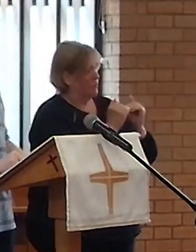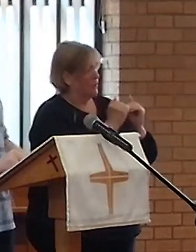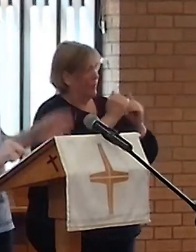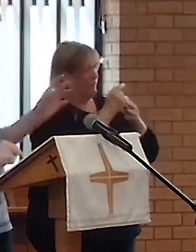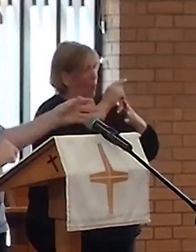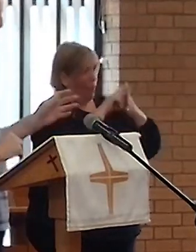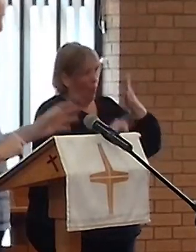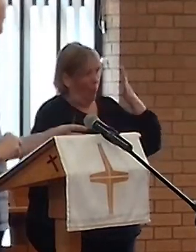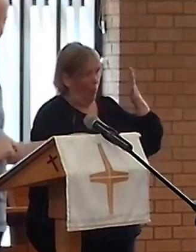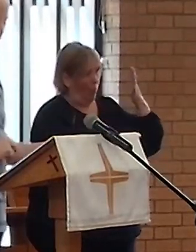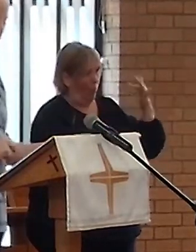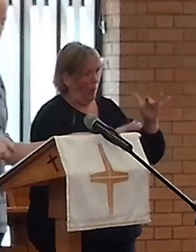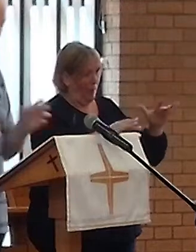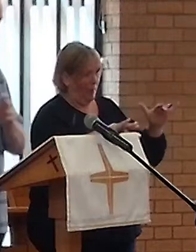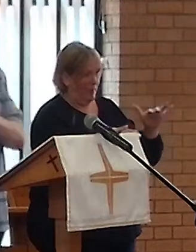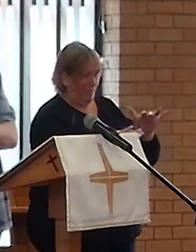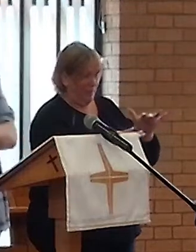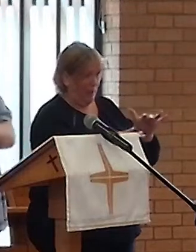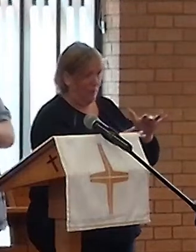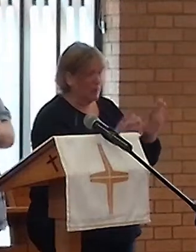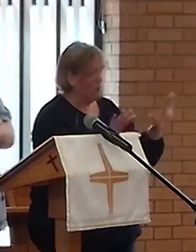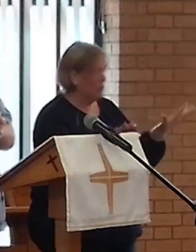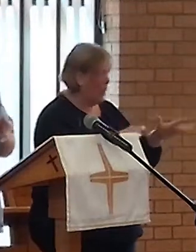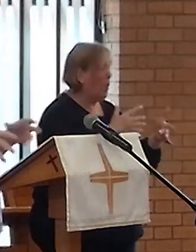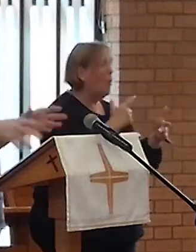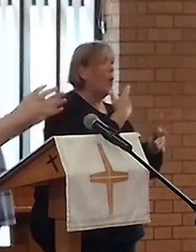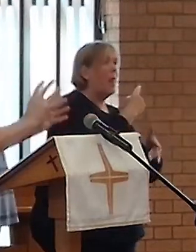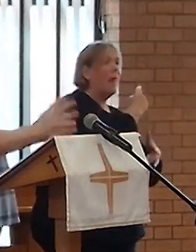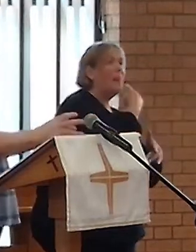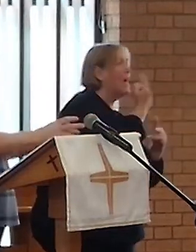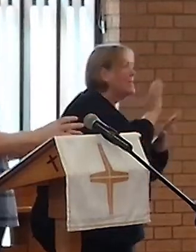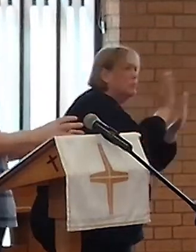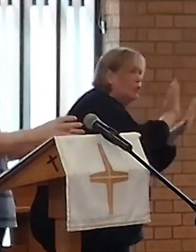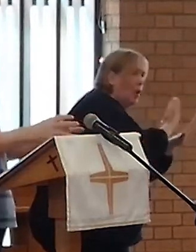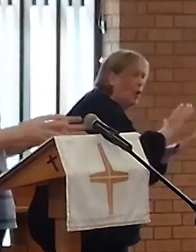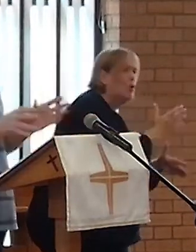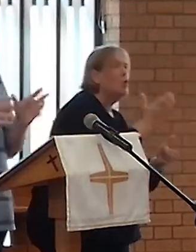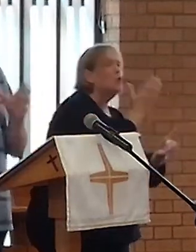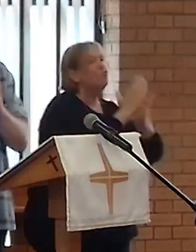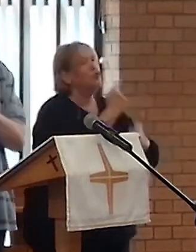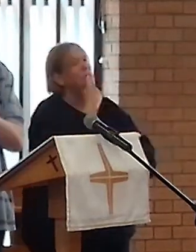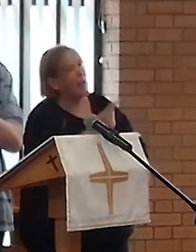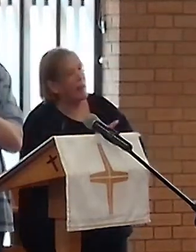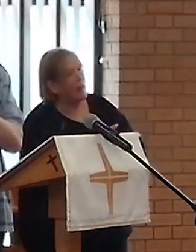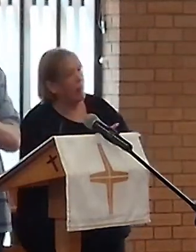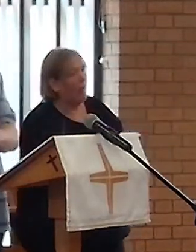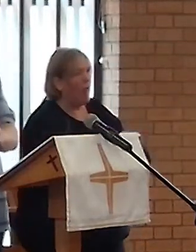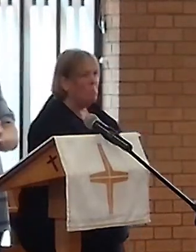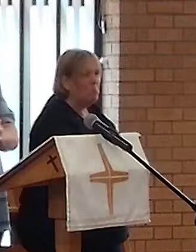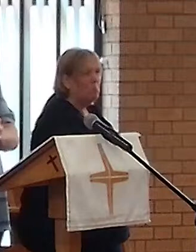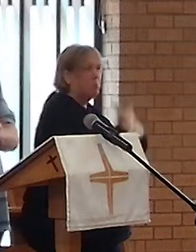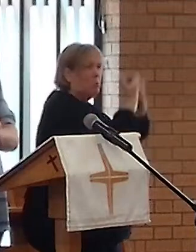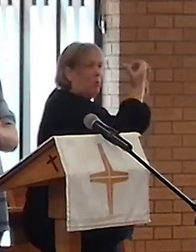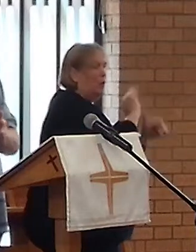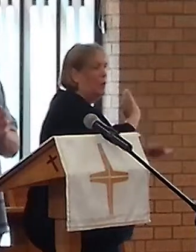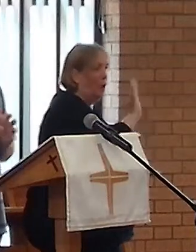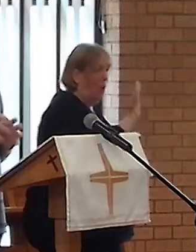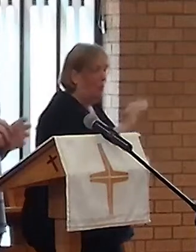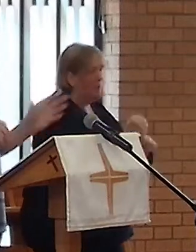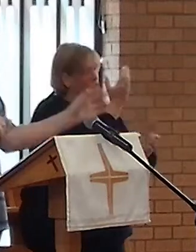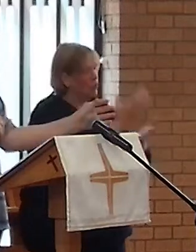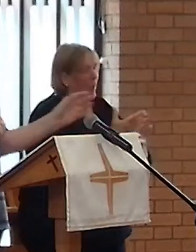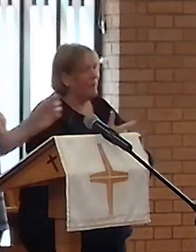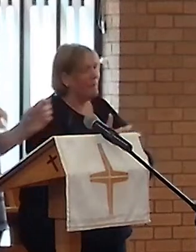So therefore, don't tell lies, but rather tell the truth. Don't lose your temper, but rather ensure your anger is righteous.